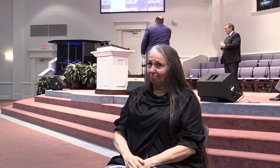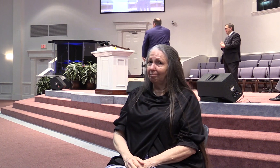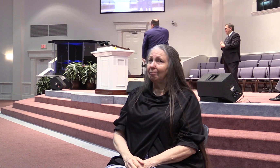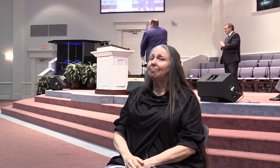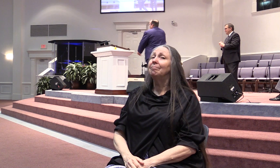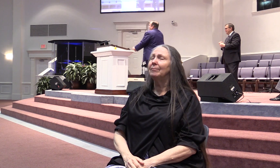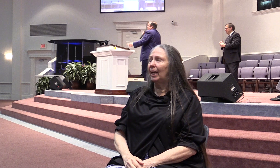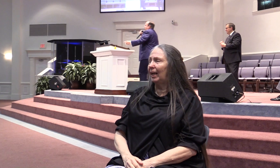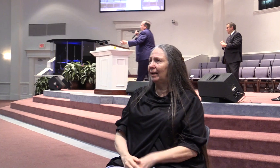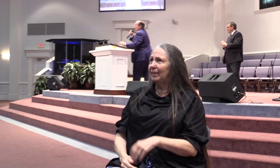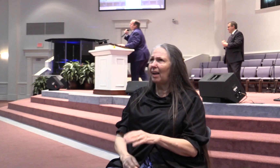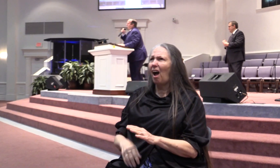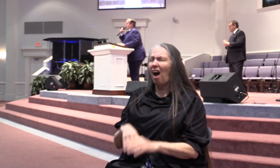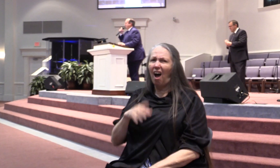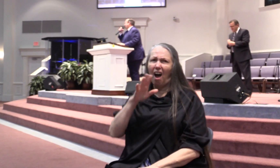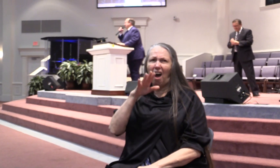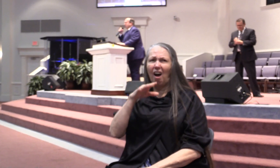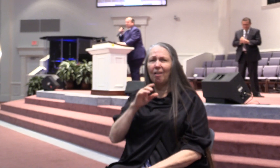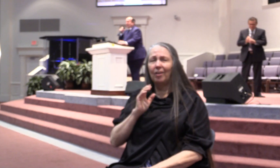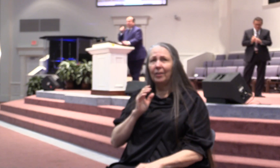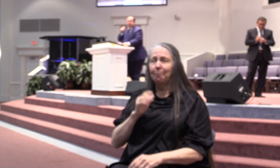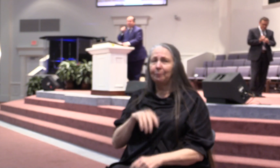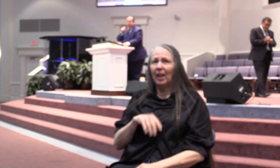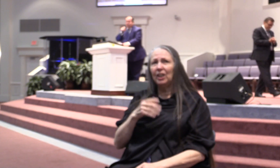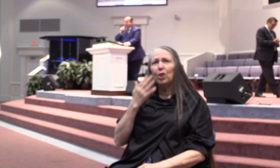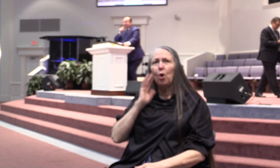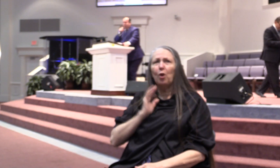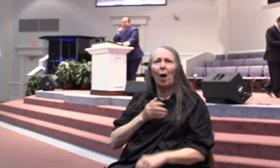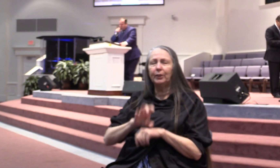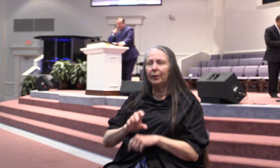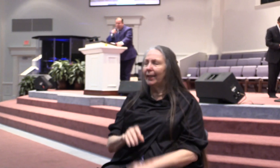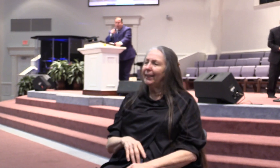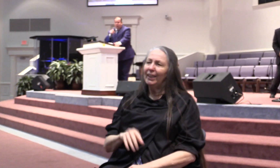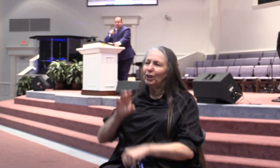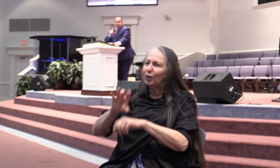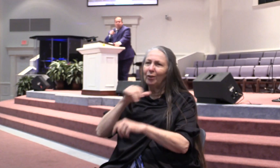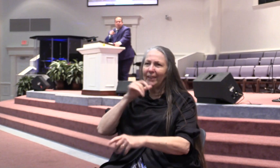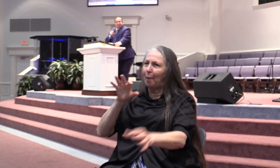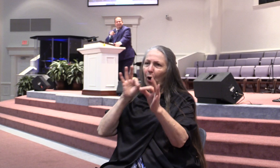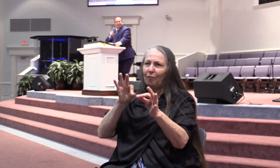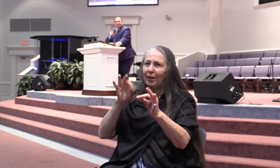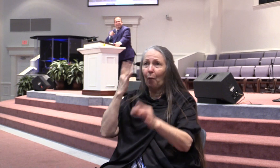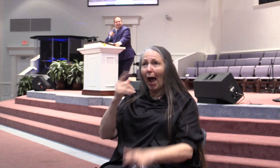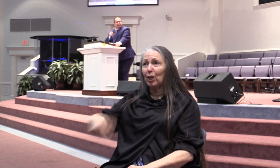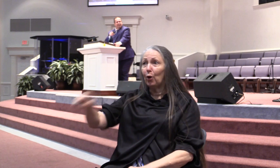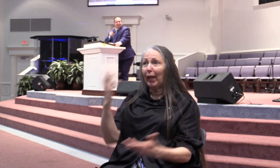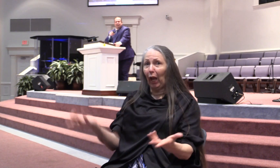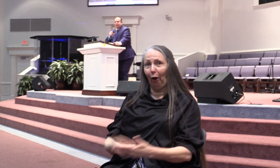Brother Graham, you see, you don't know our church is right, dude. It's like every other church. It's not perfect. You're here.